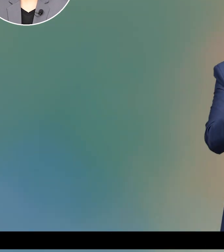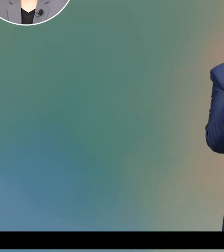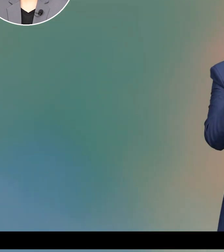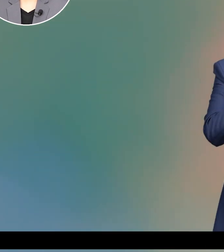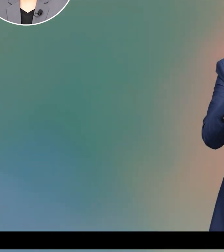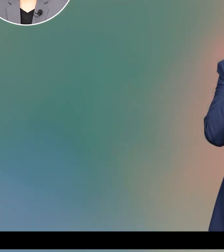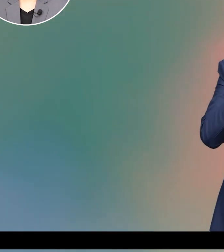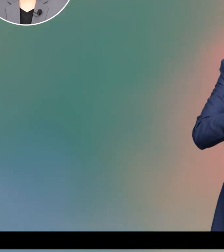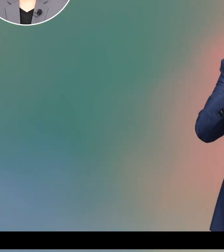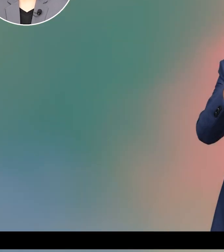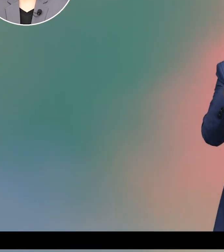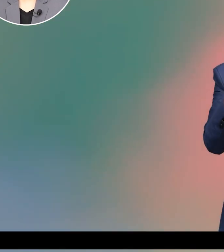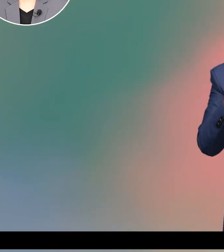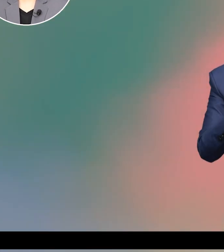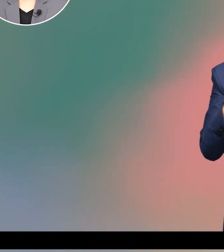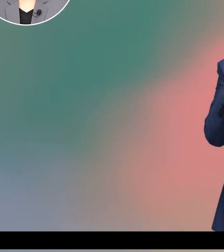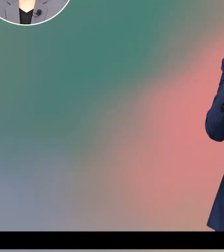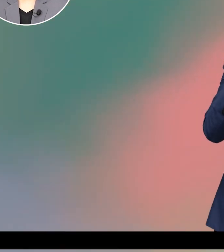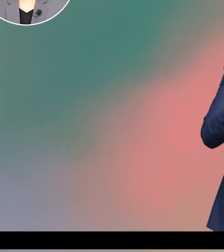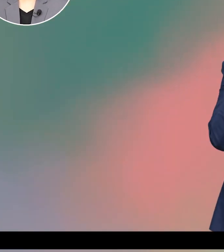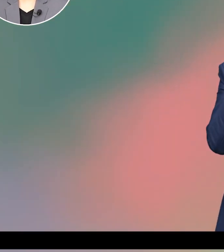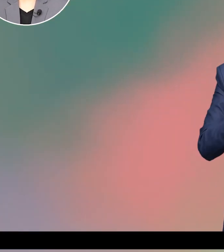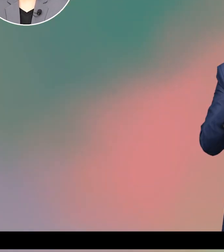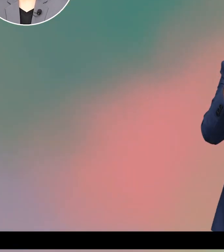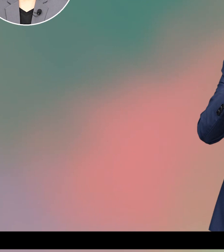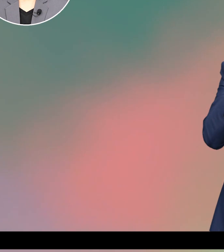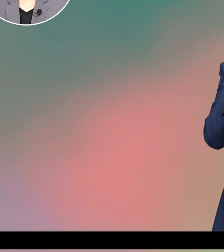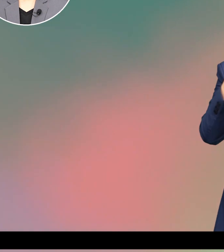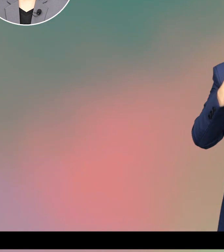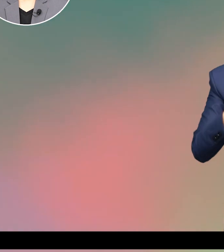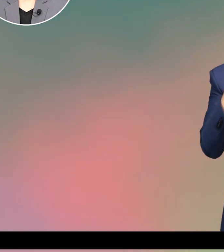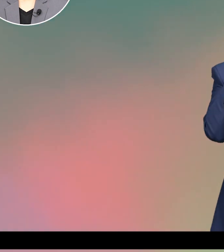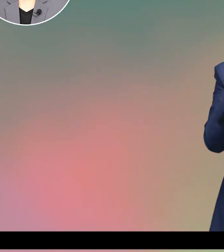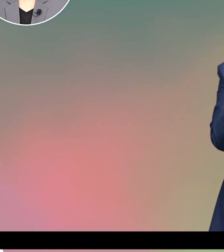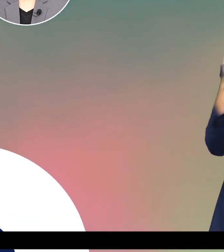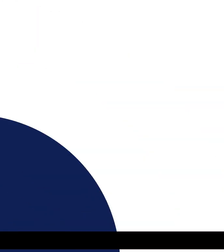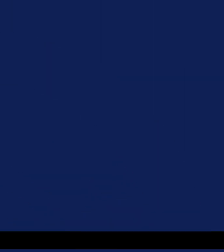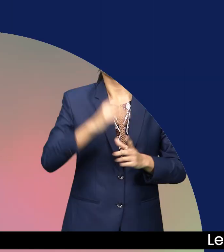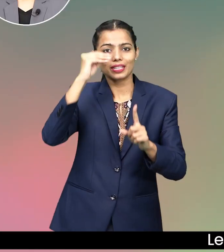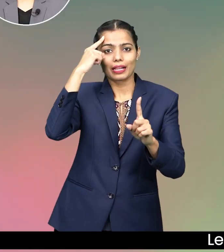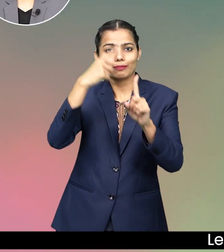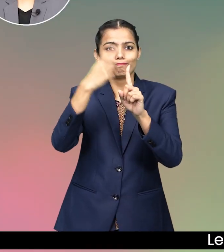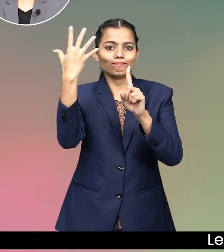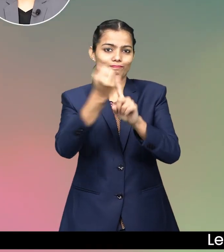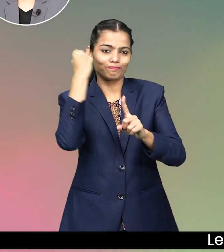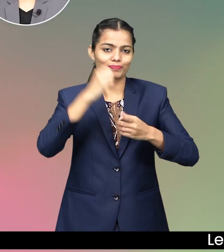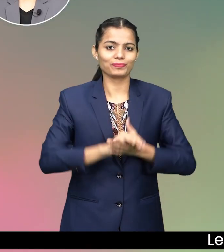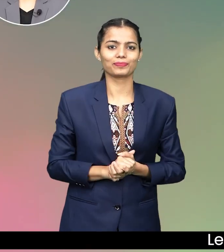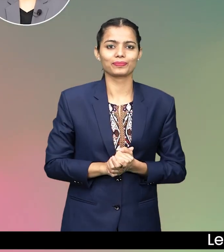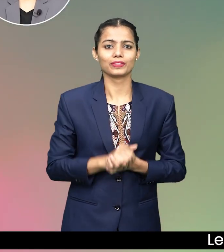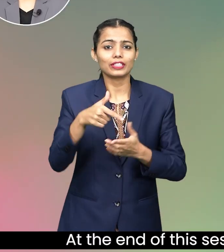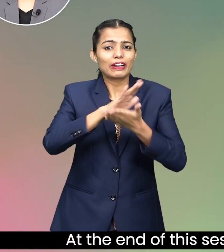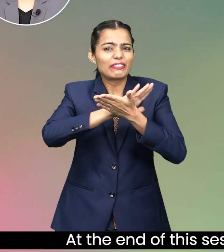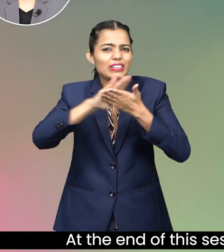learning outcomes